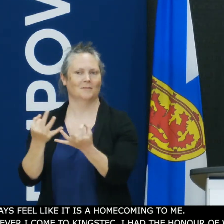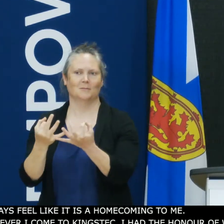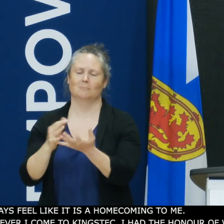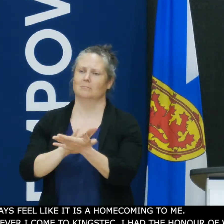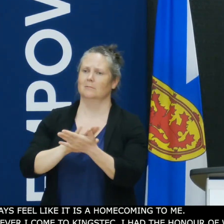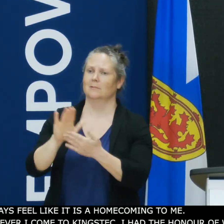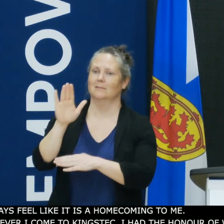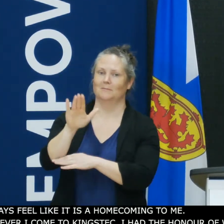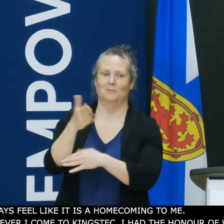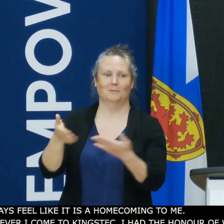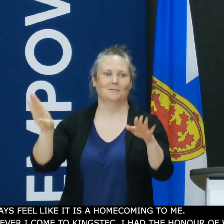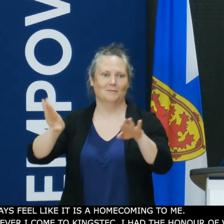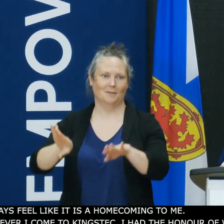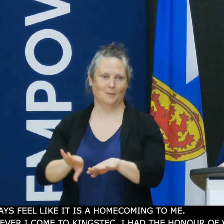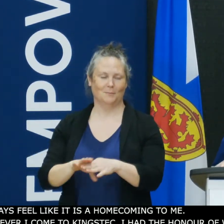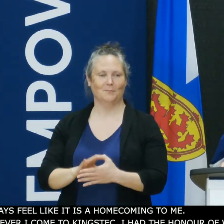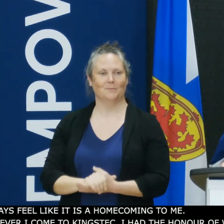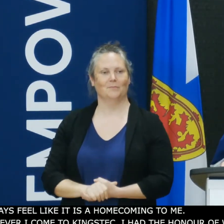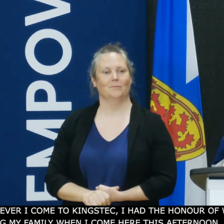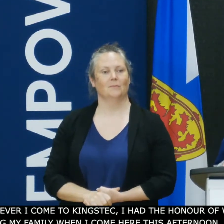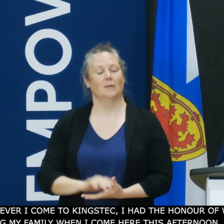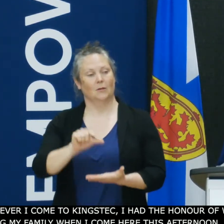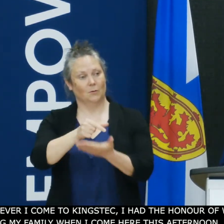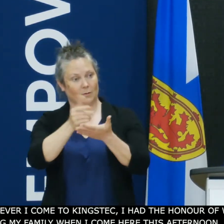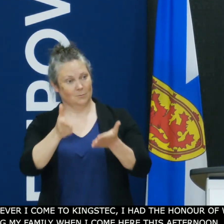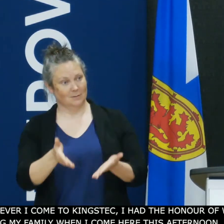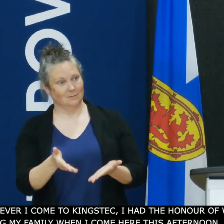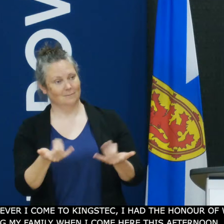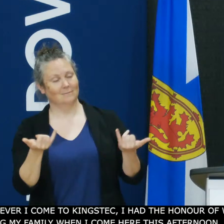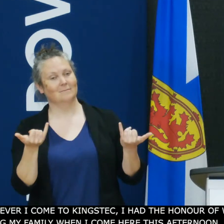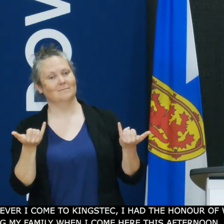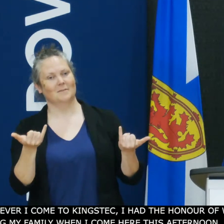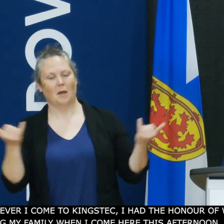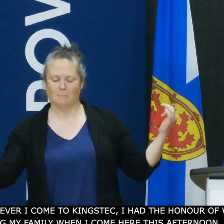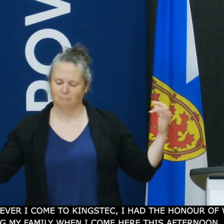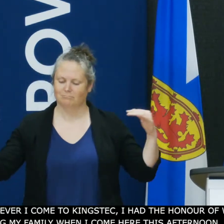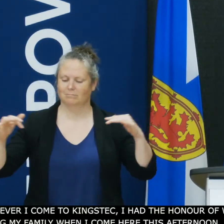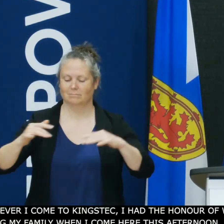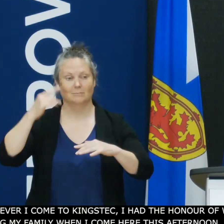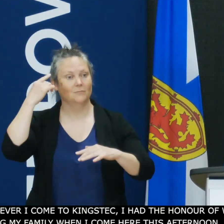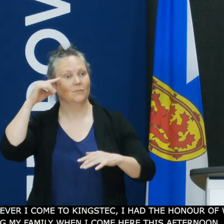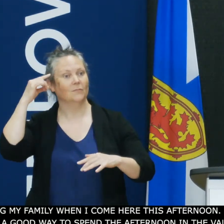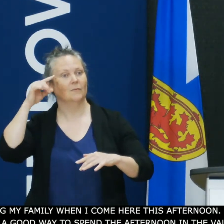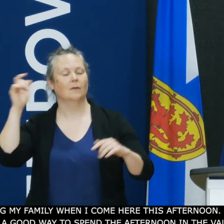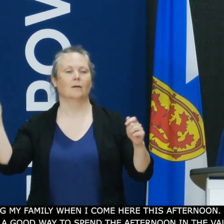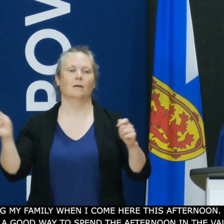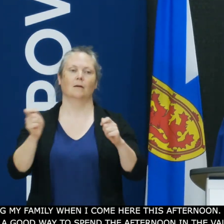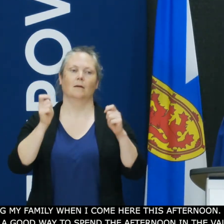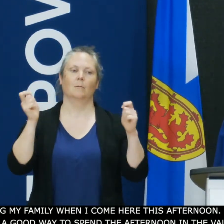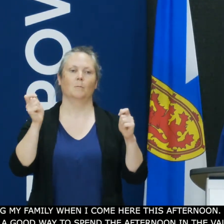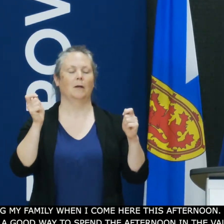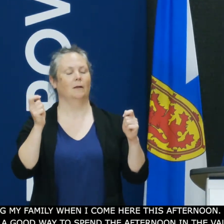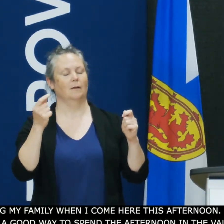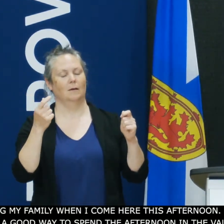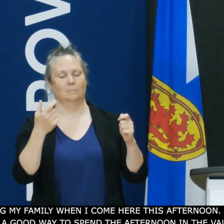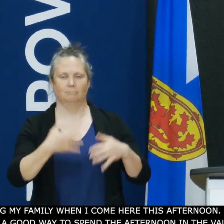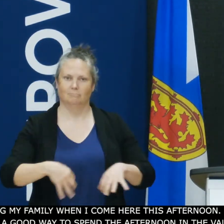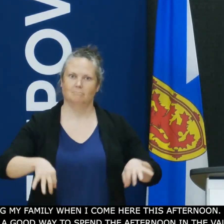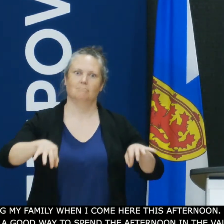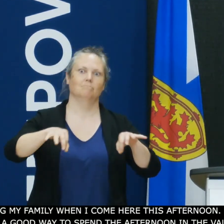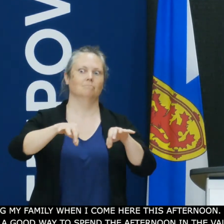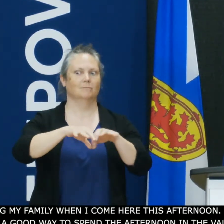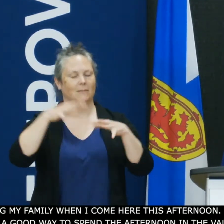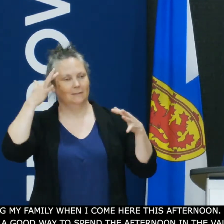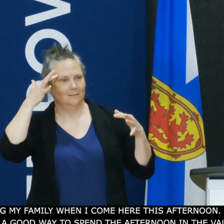in the Valley. Graduates, we've come together today to celebrate a big decision that each one of you